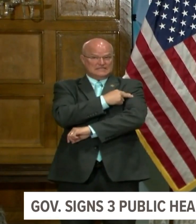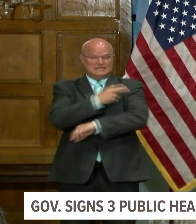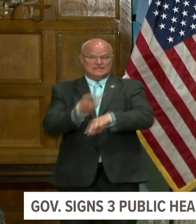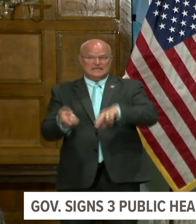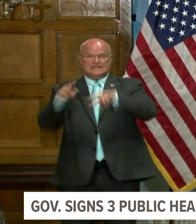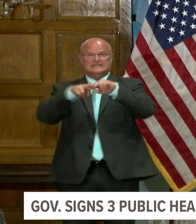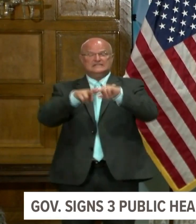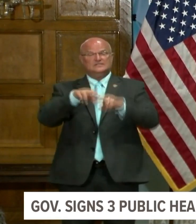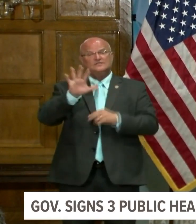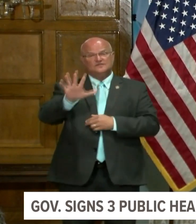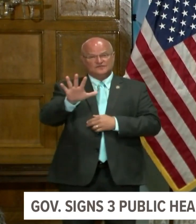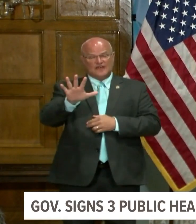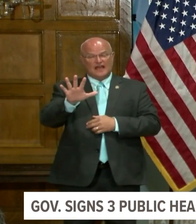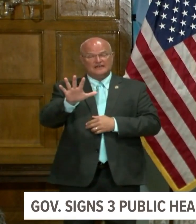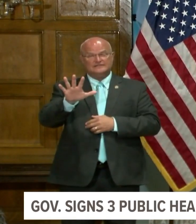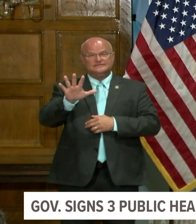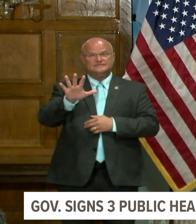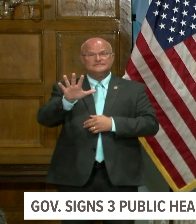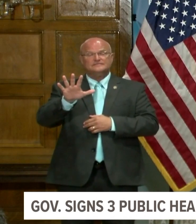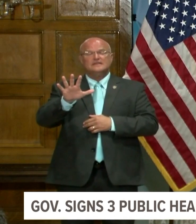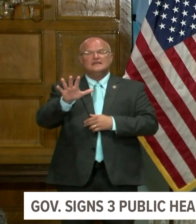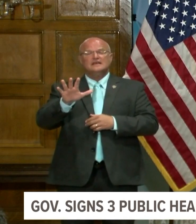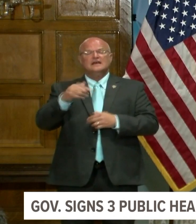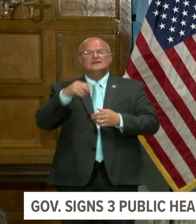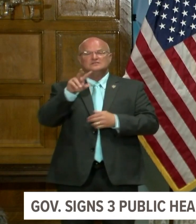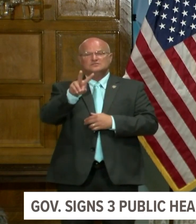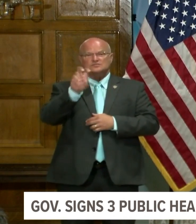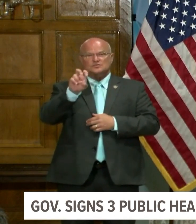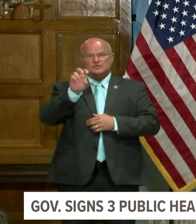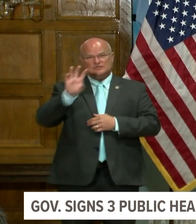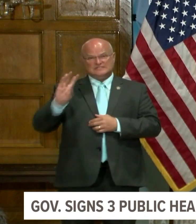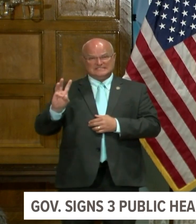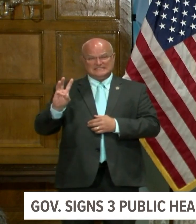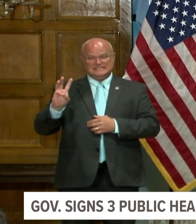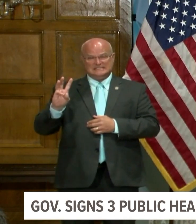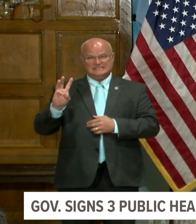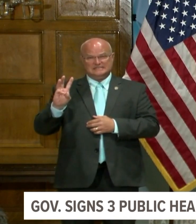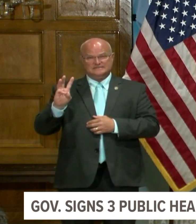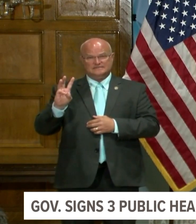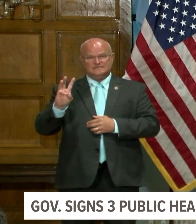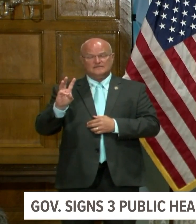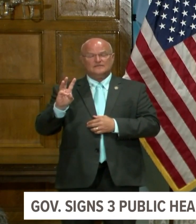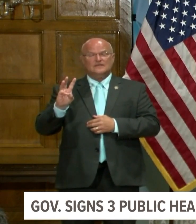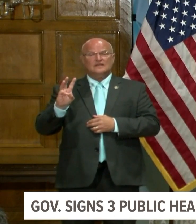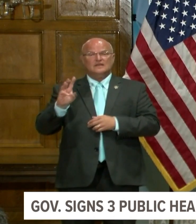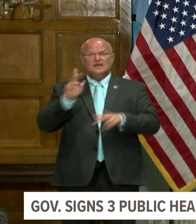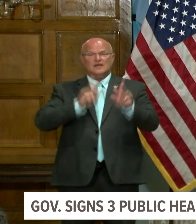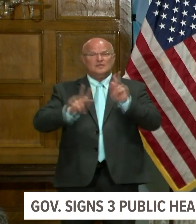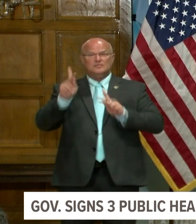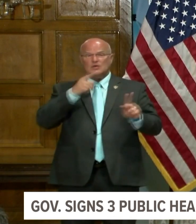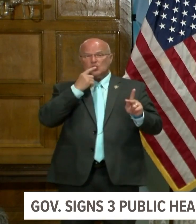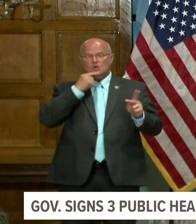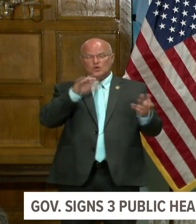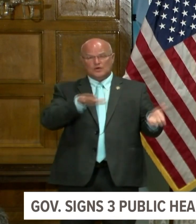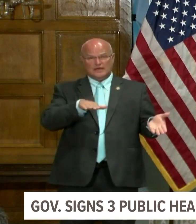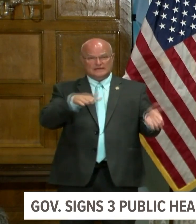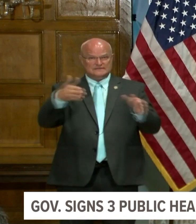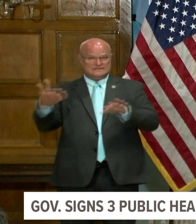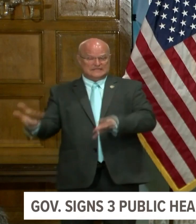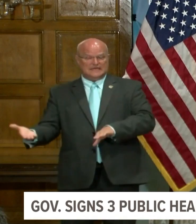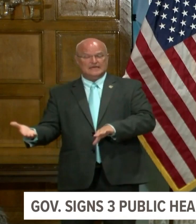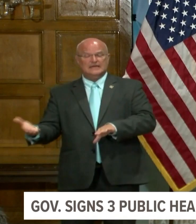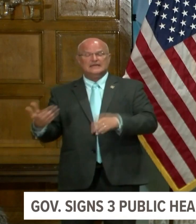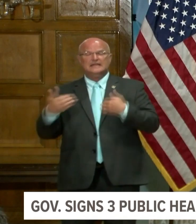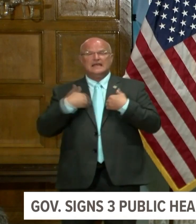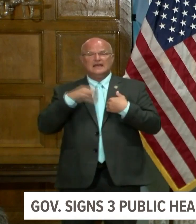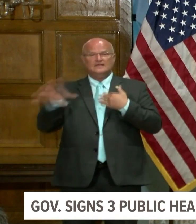have an additional 5 that have been hospitalized, brings us to 206. And in terms of Arkansans who have succumbed to